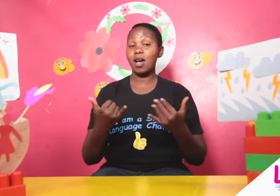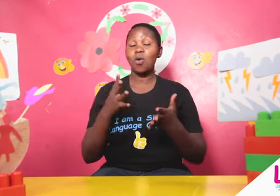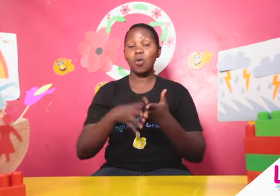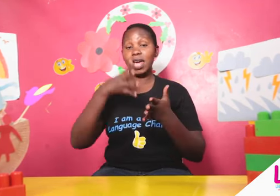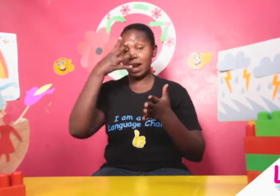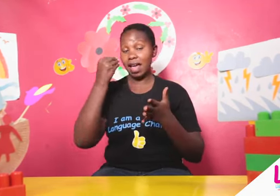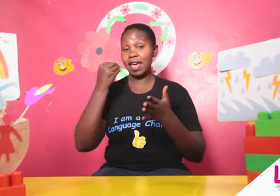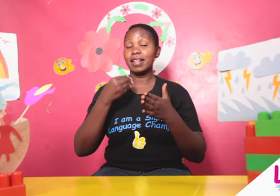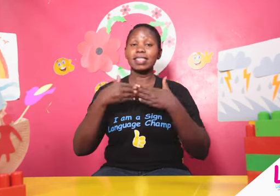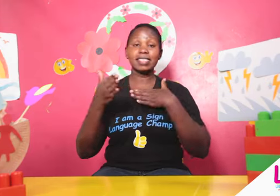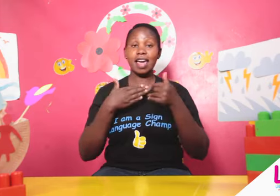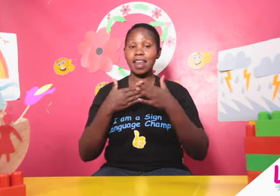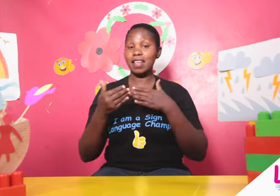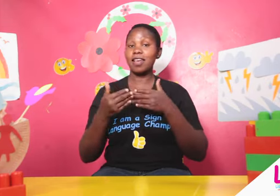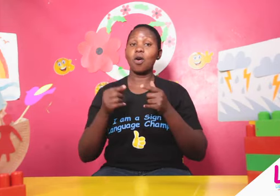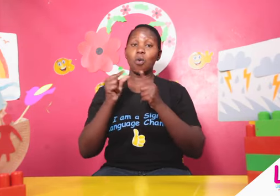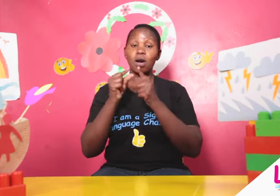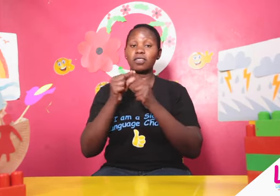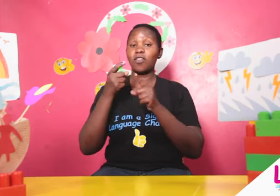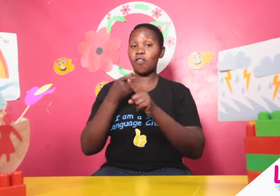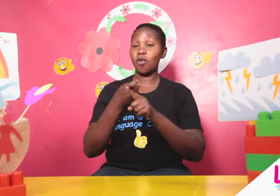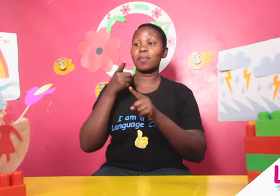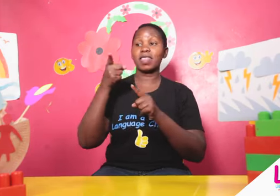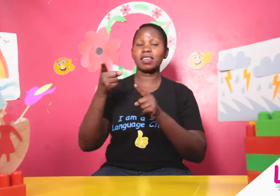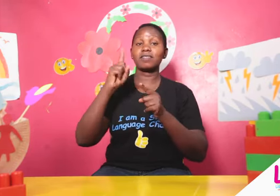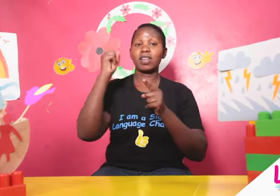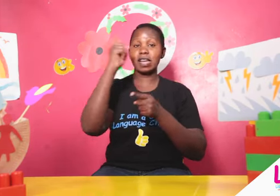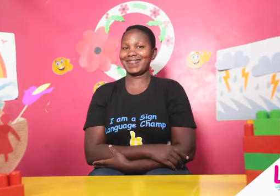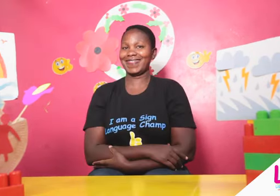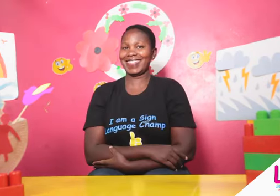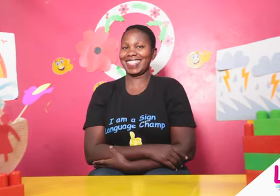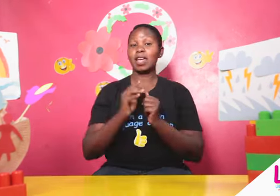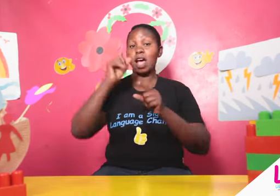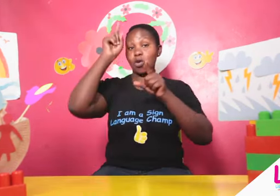Now, we will learn signs and words from this first day. Ruler,